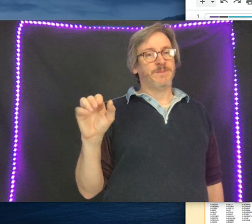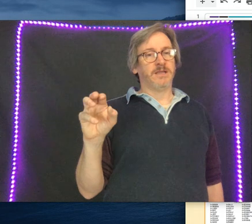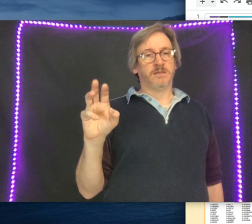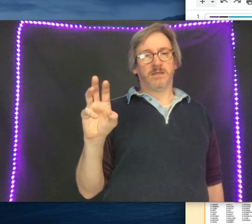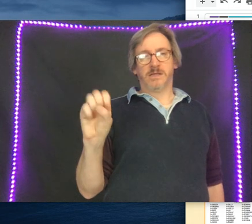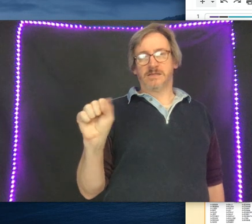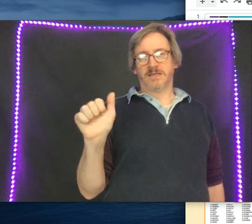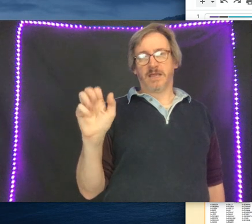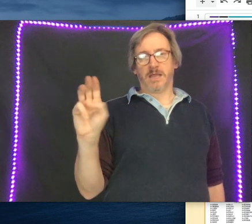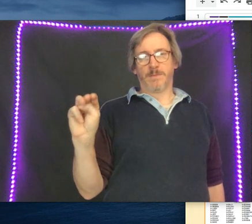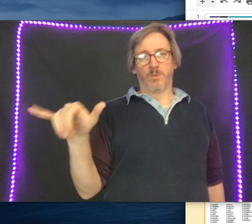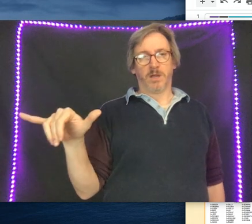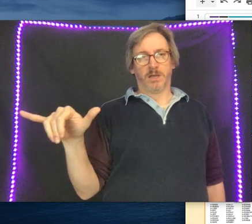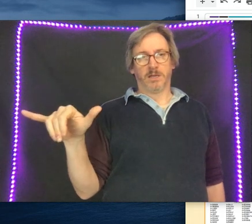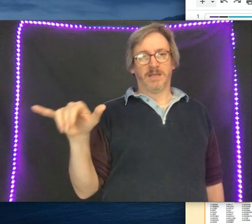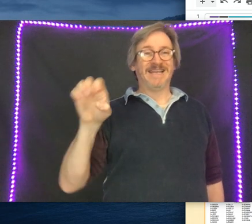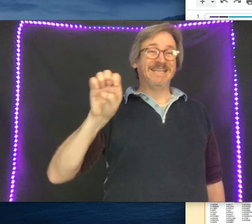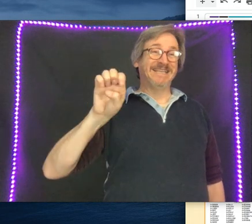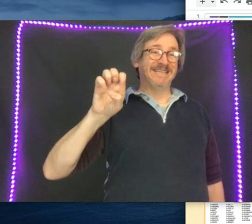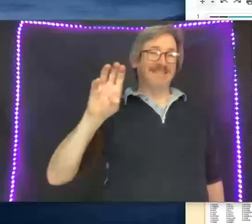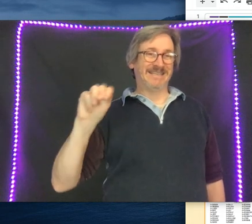just to make it.